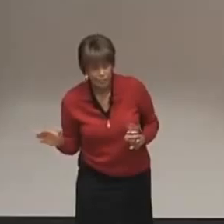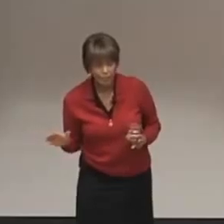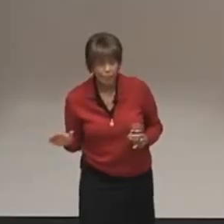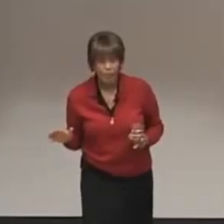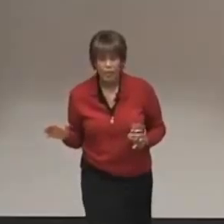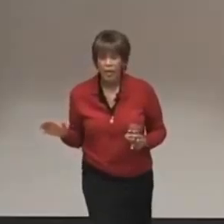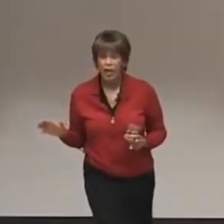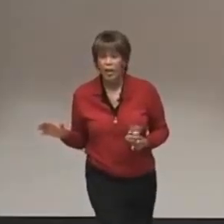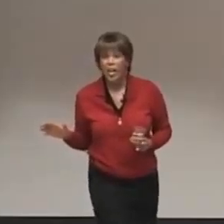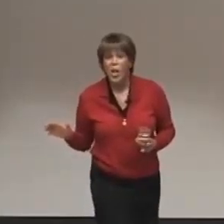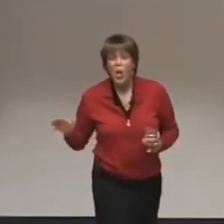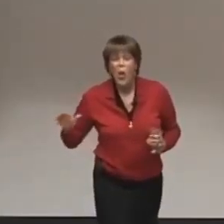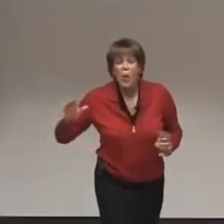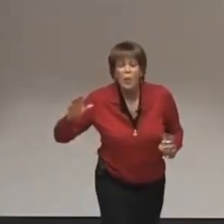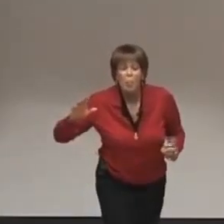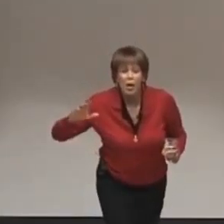got.